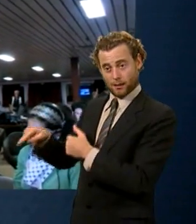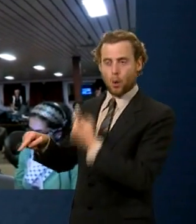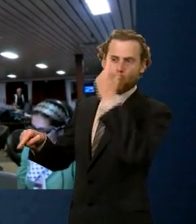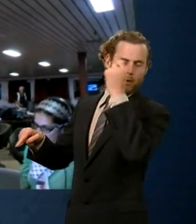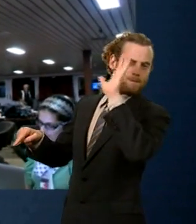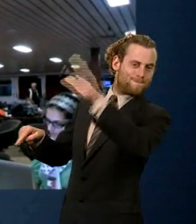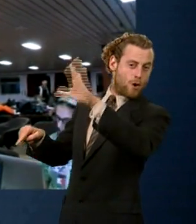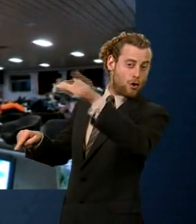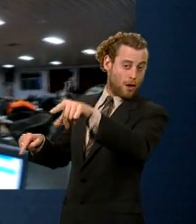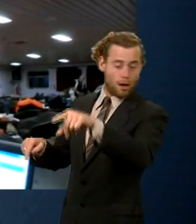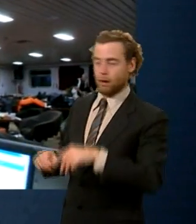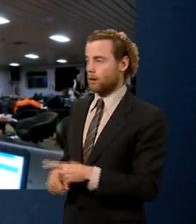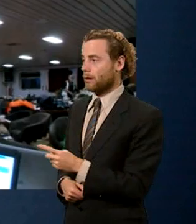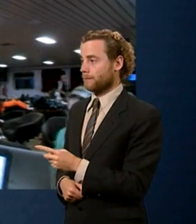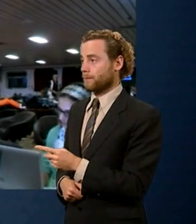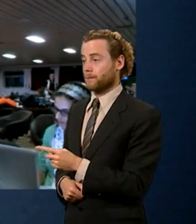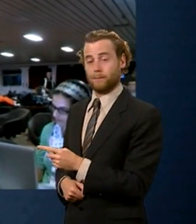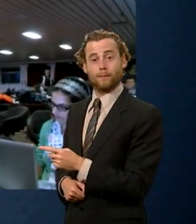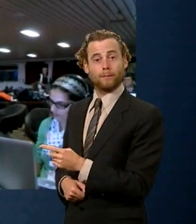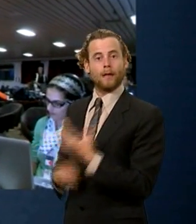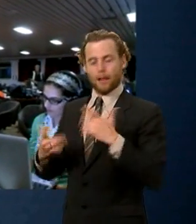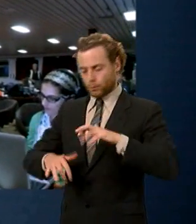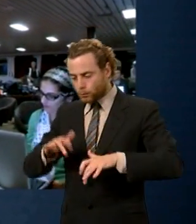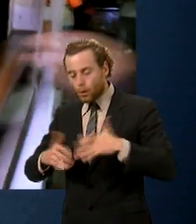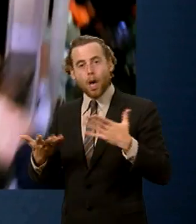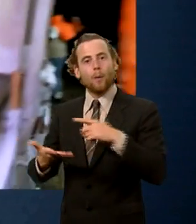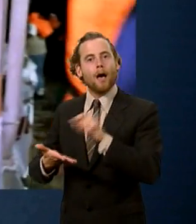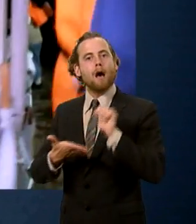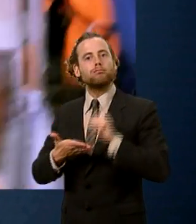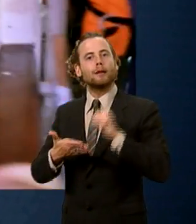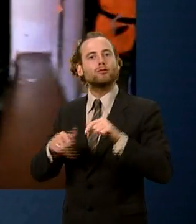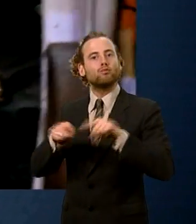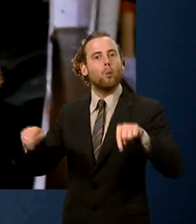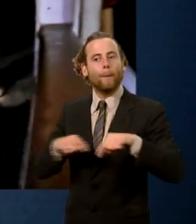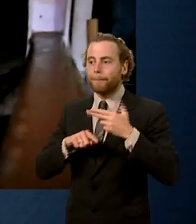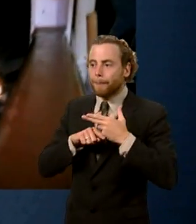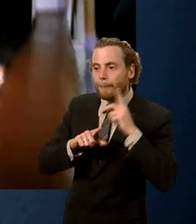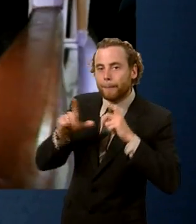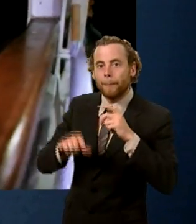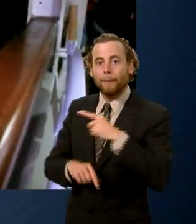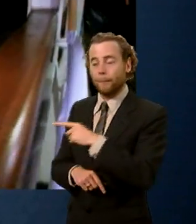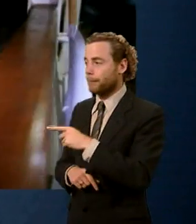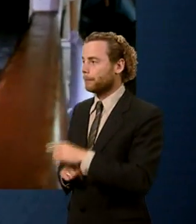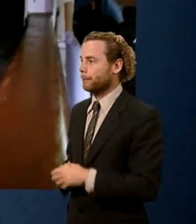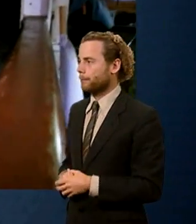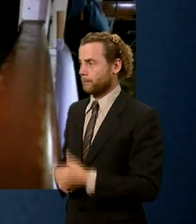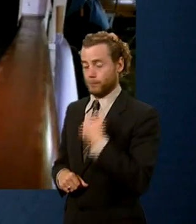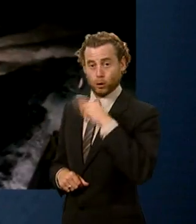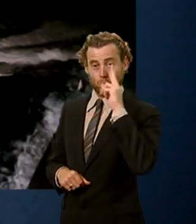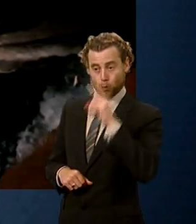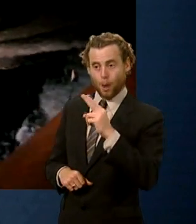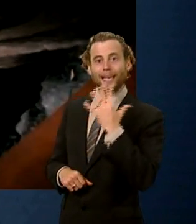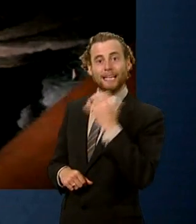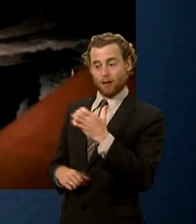okay? Lubna Masua was in the press room. We saw many Israeli vessels full